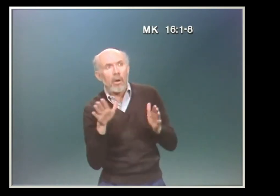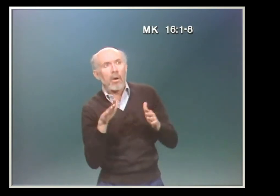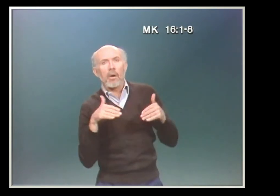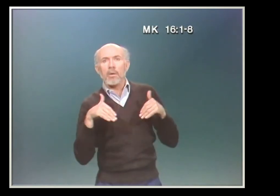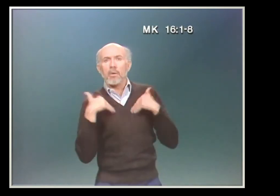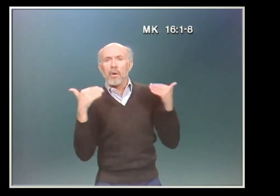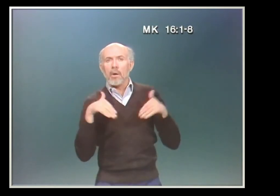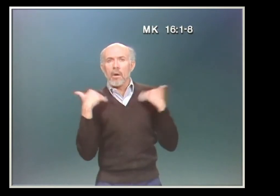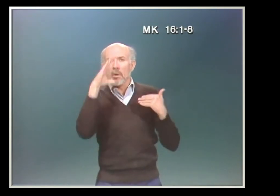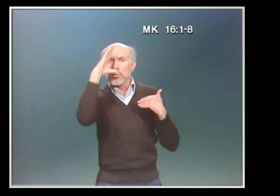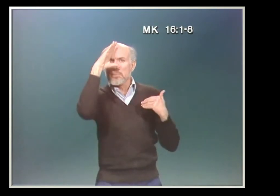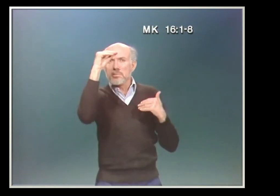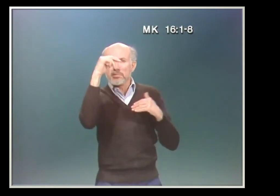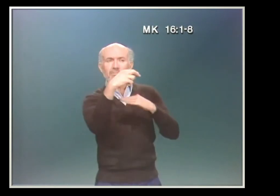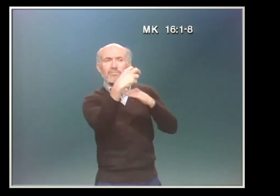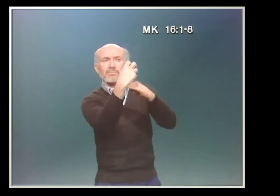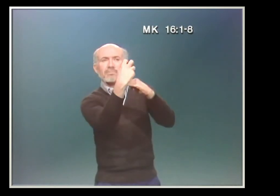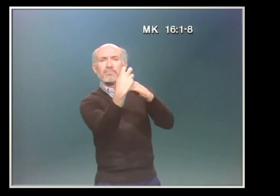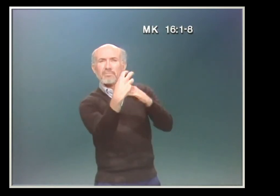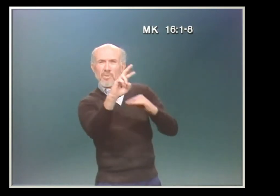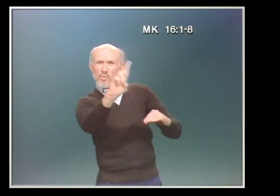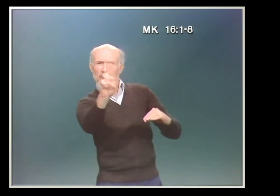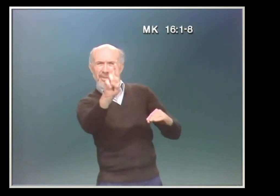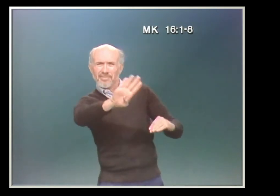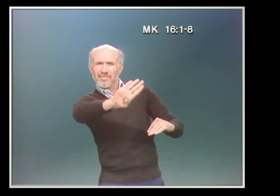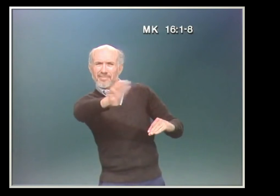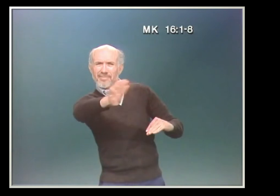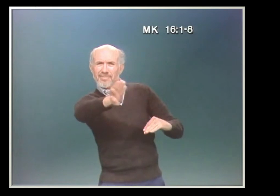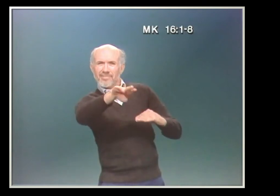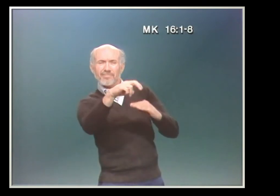tomb. Who will move the stone for us?"